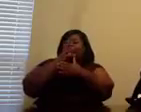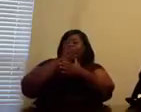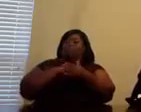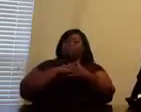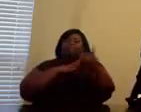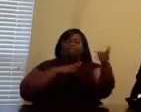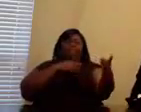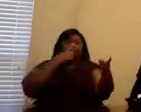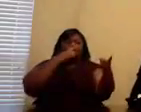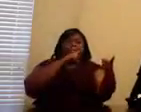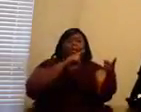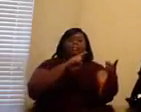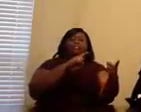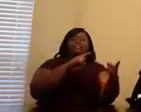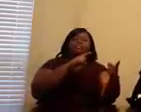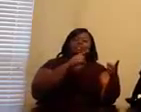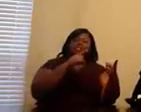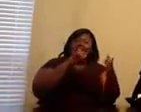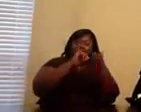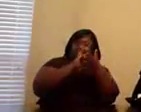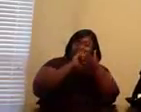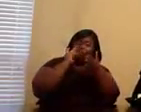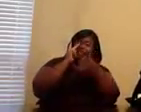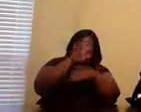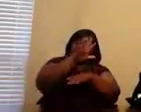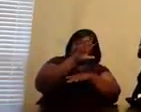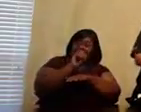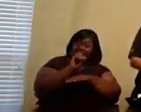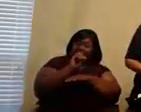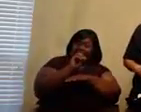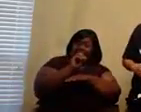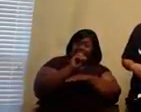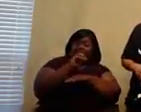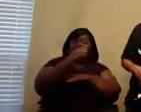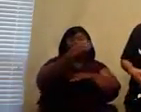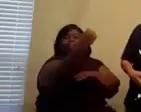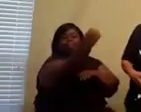Michelle, can you tell me if this is 50? Yes.